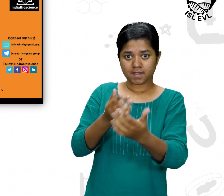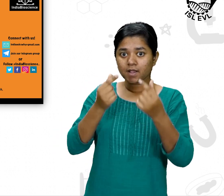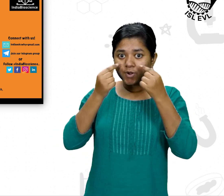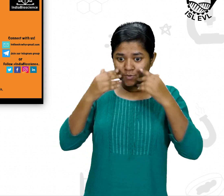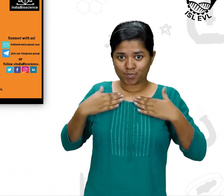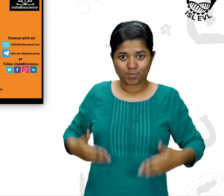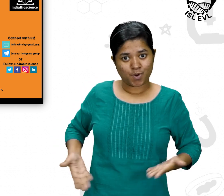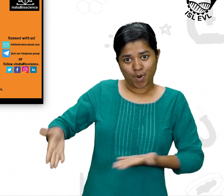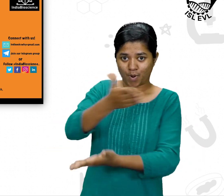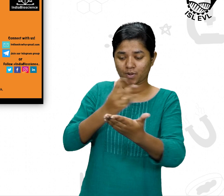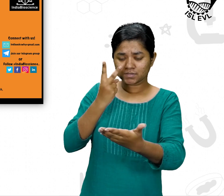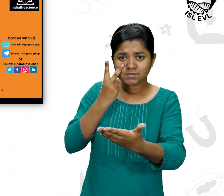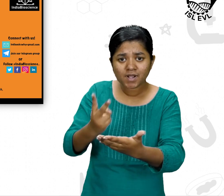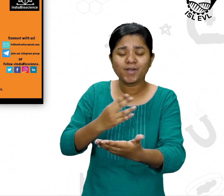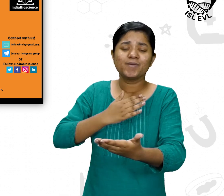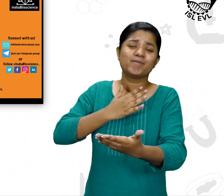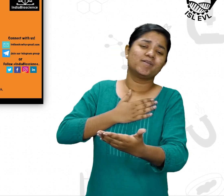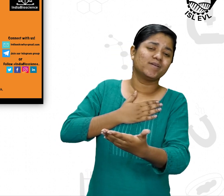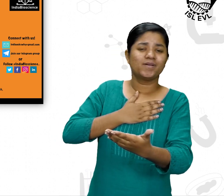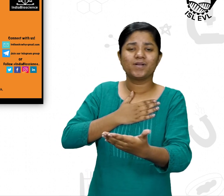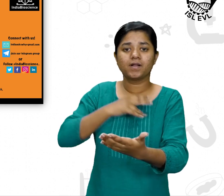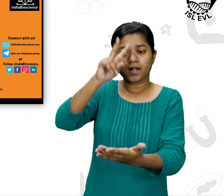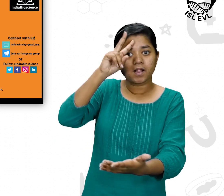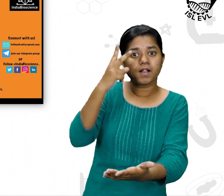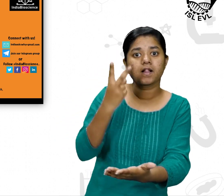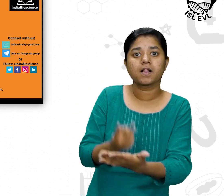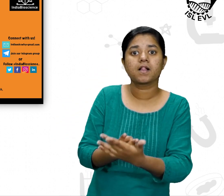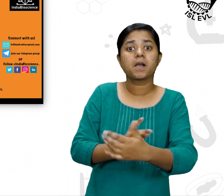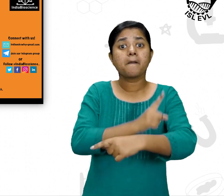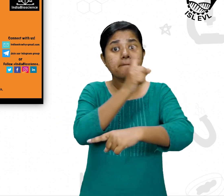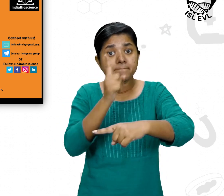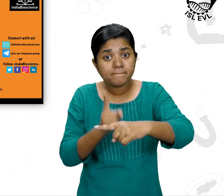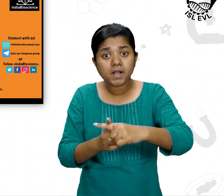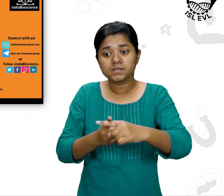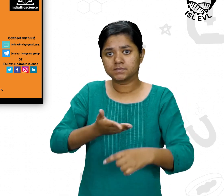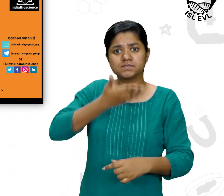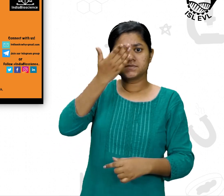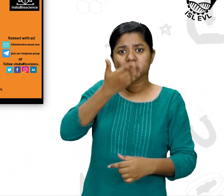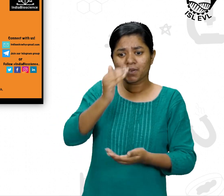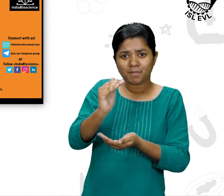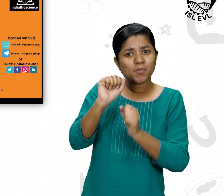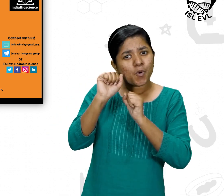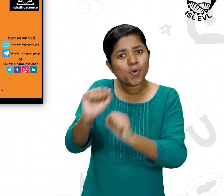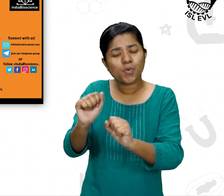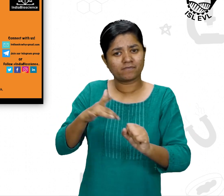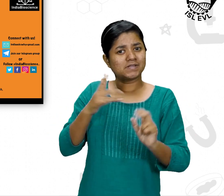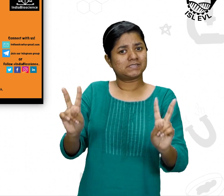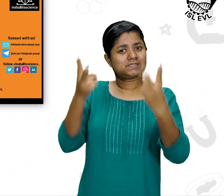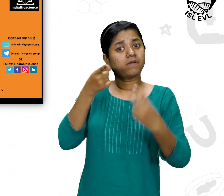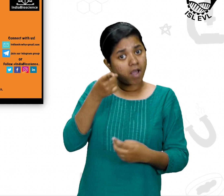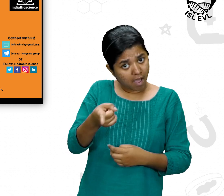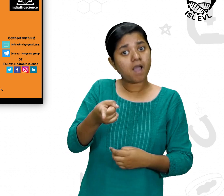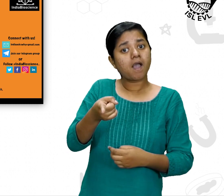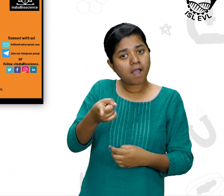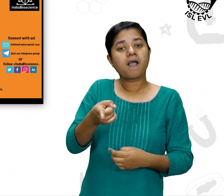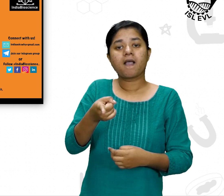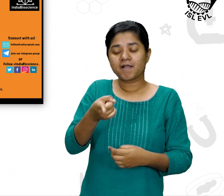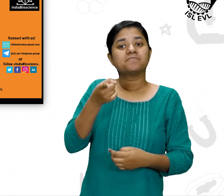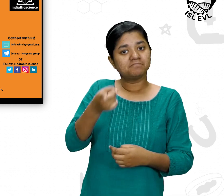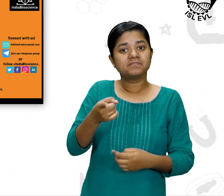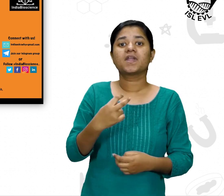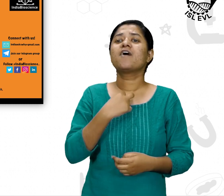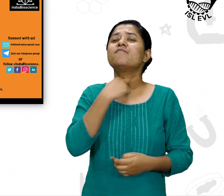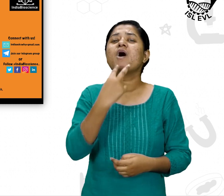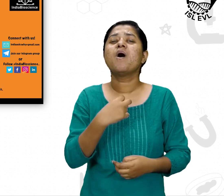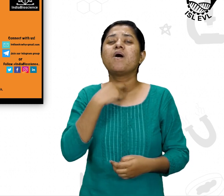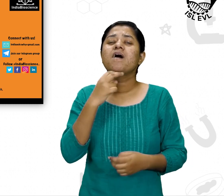like, if anything has these features, that is big eyes, small nose, tiny mouth, we'll basically feel that